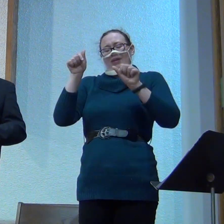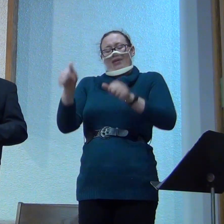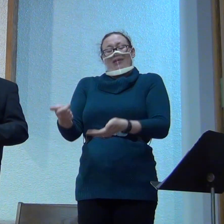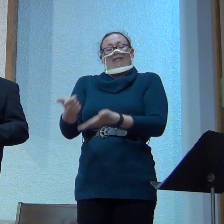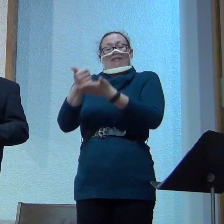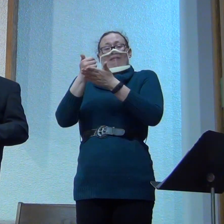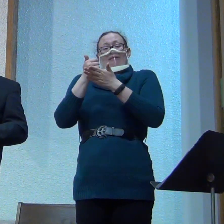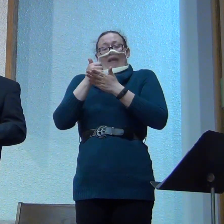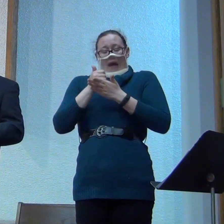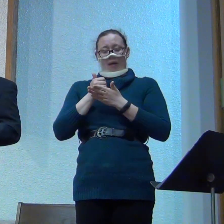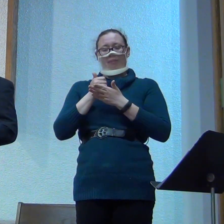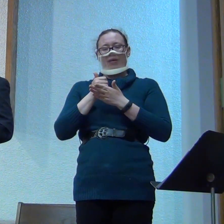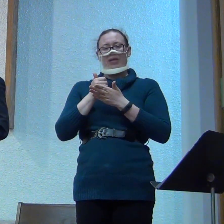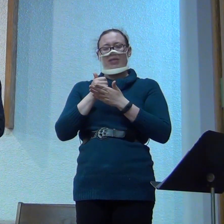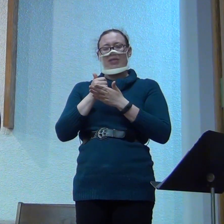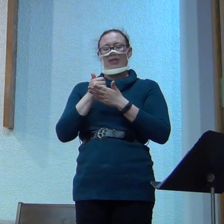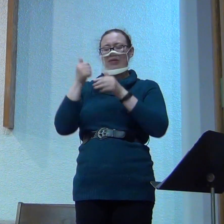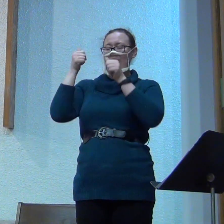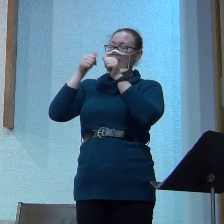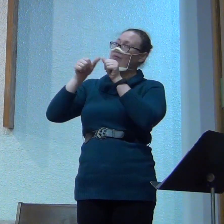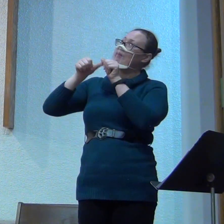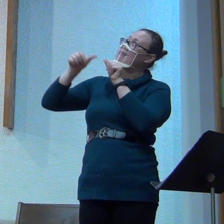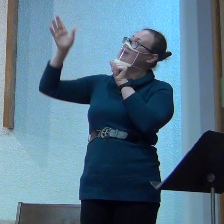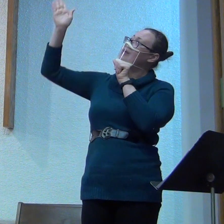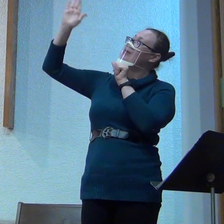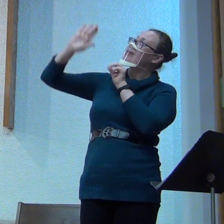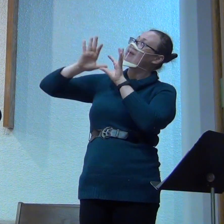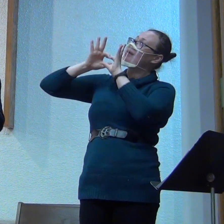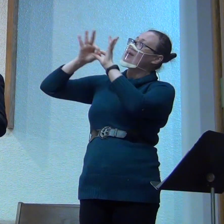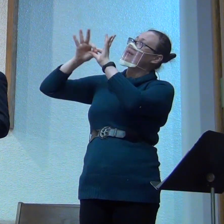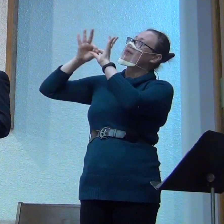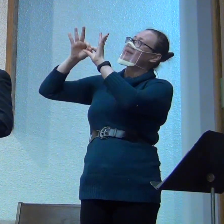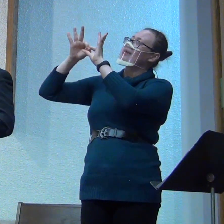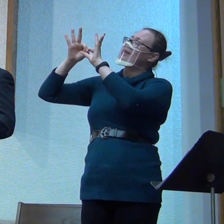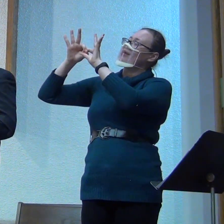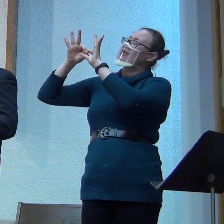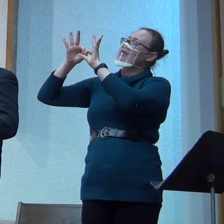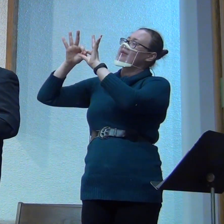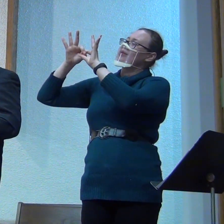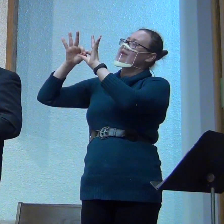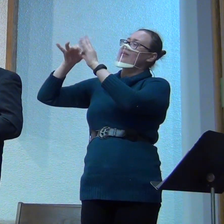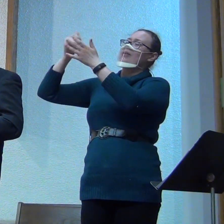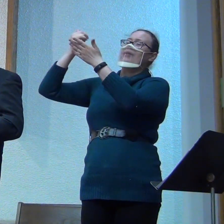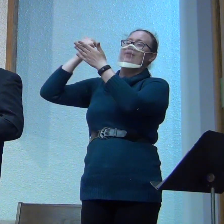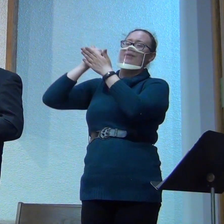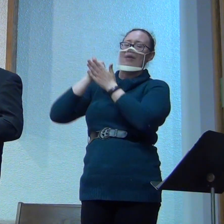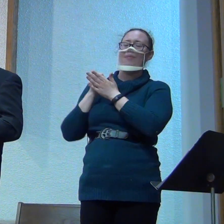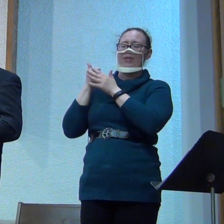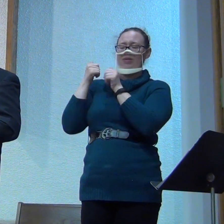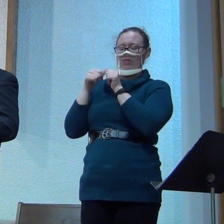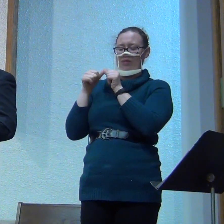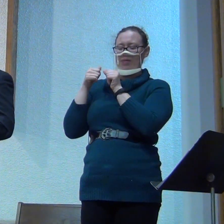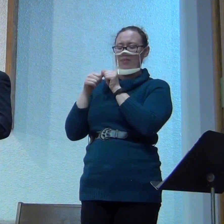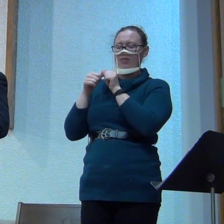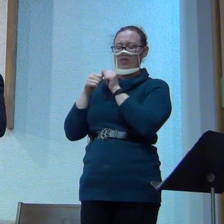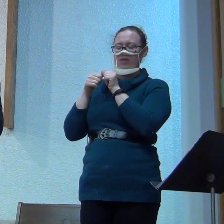purpose than sentiment. May they serve us as reminders to